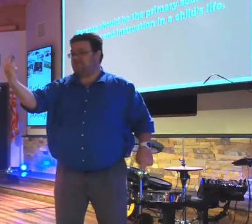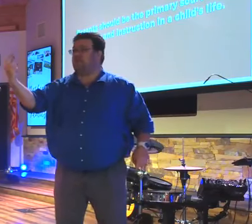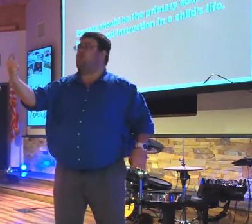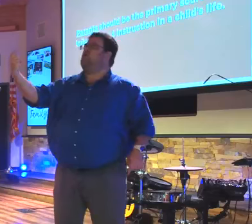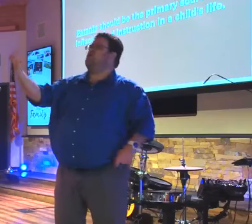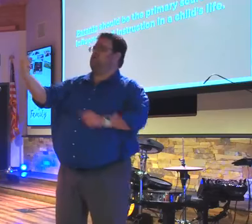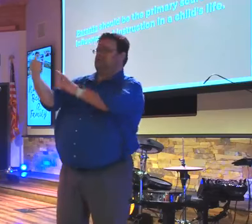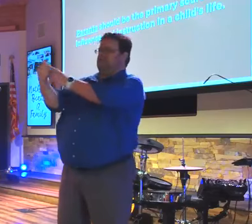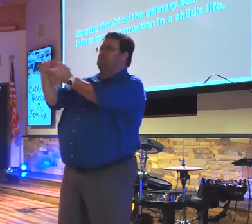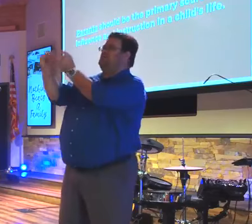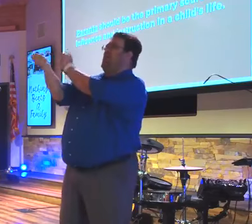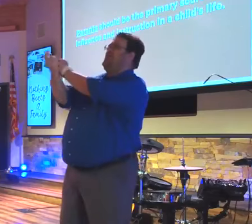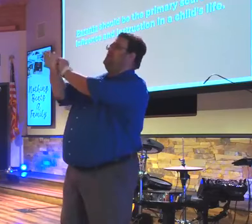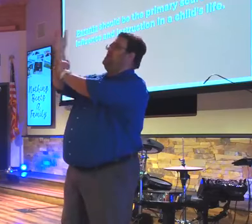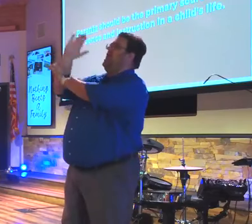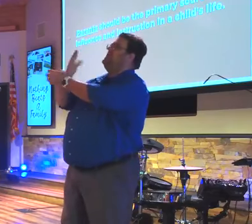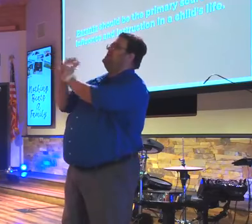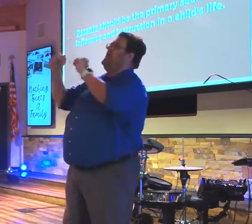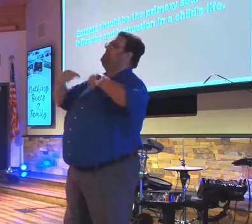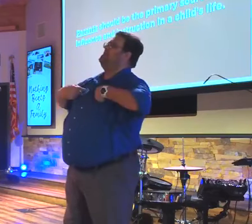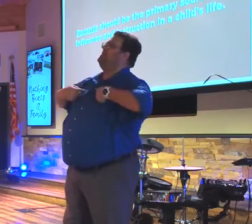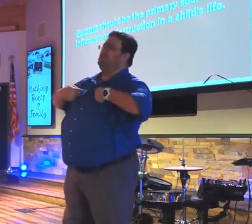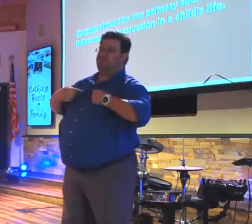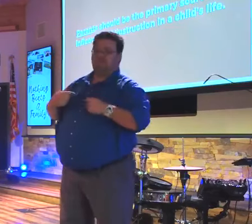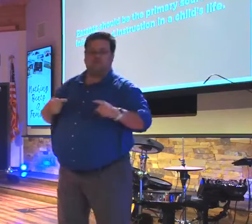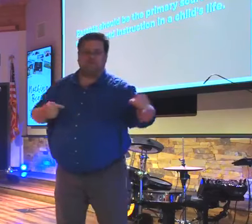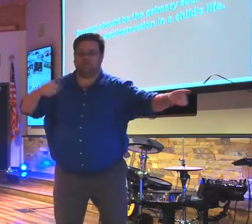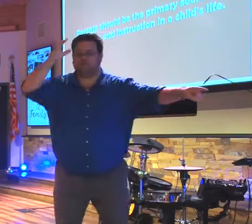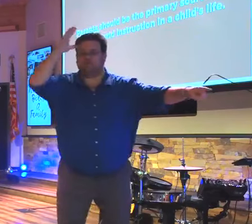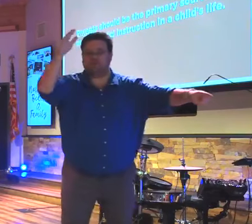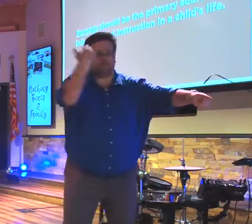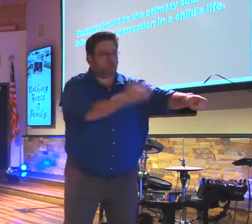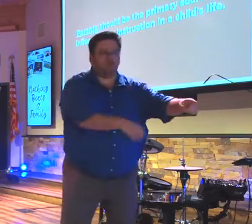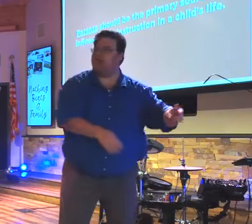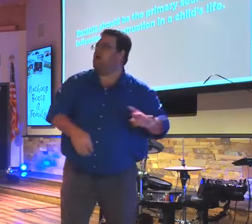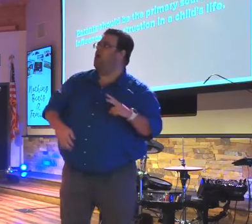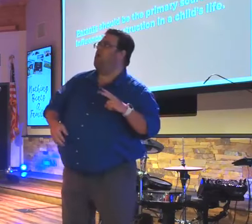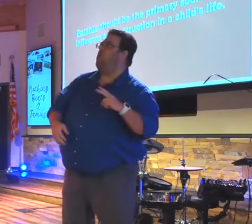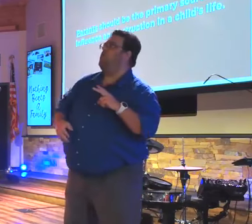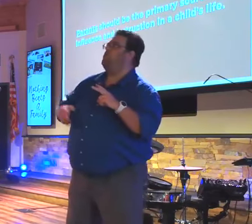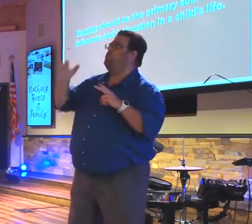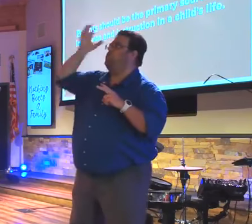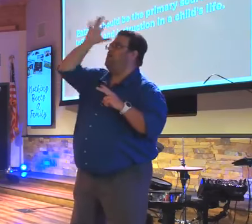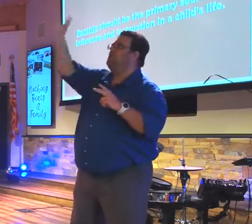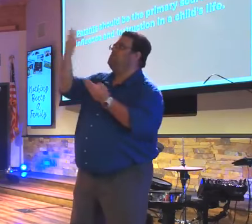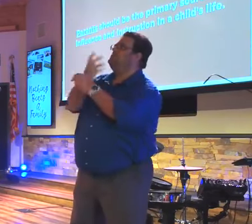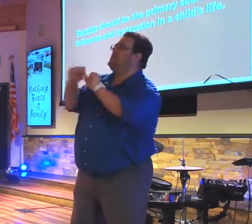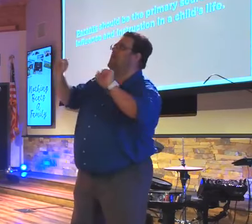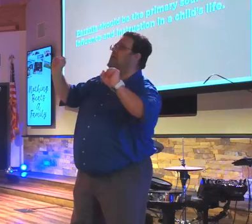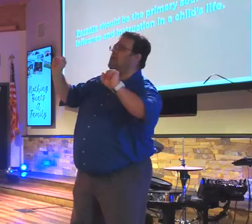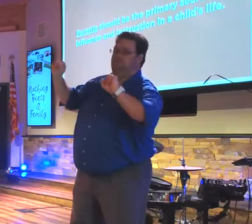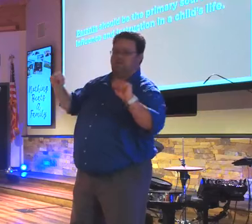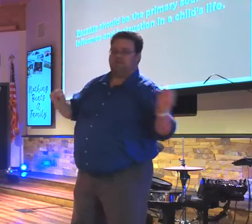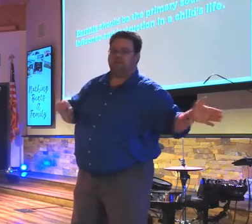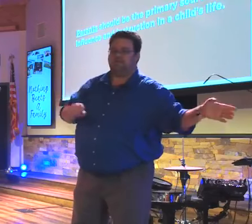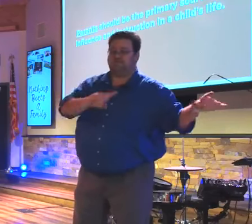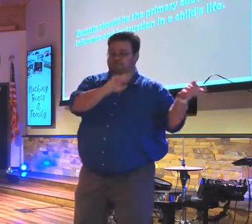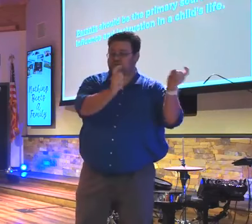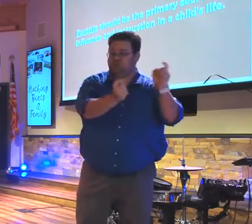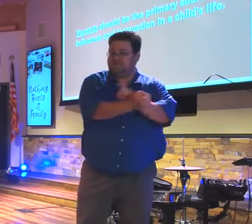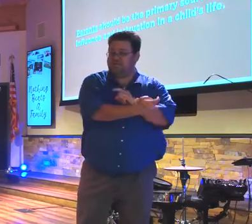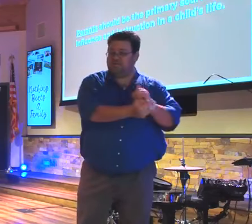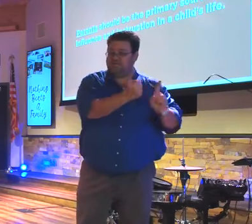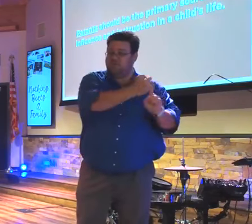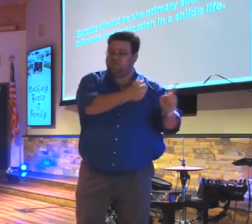like 4 or 5 years old. And Josiah went on to become an amazing king. My point is